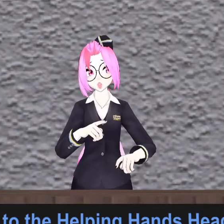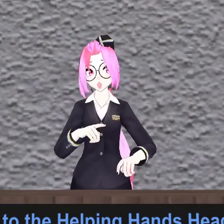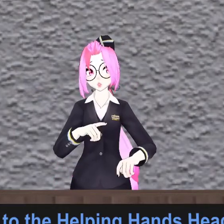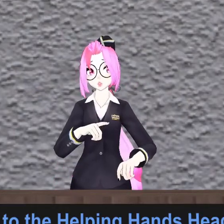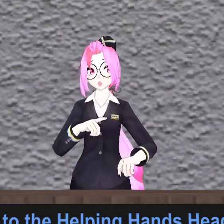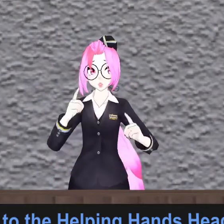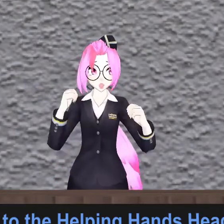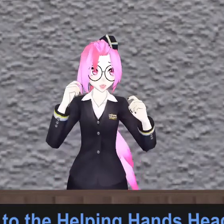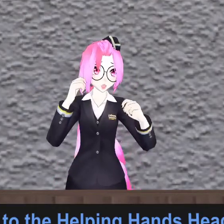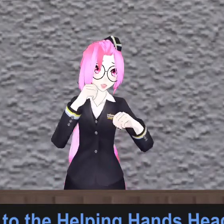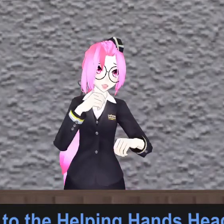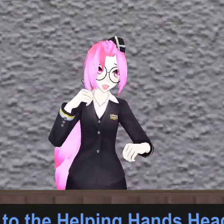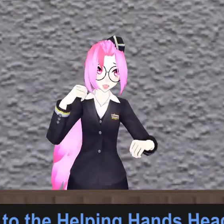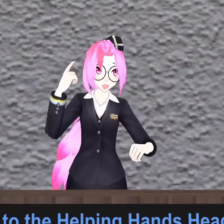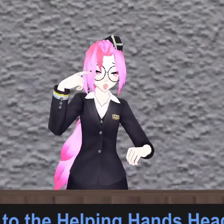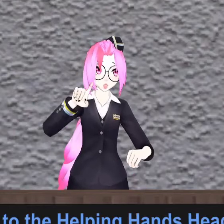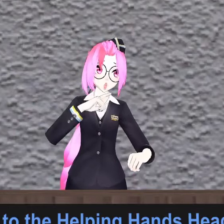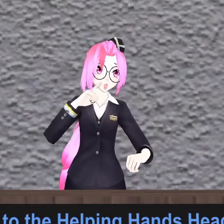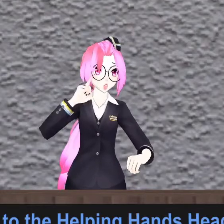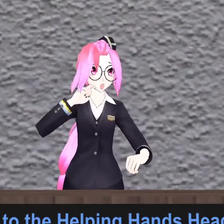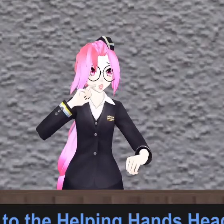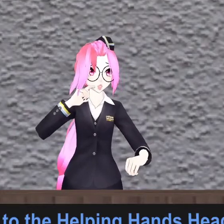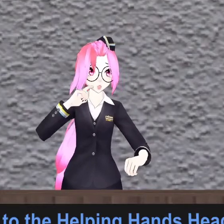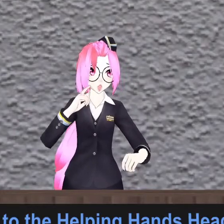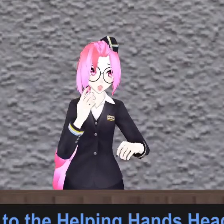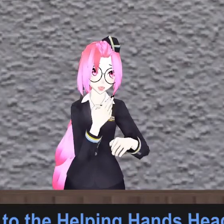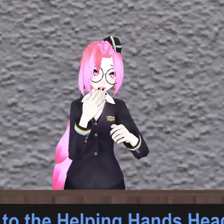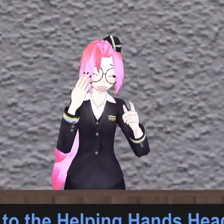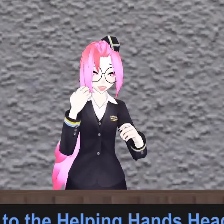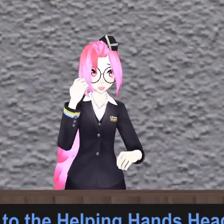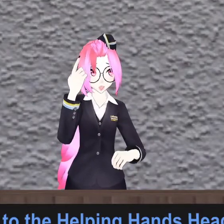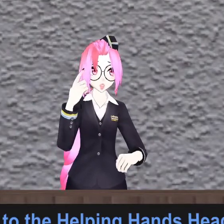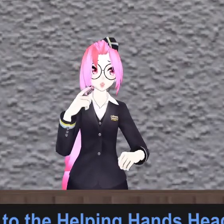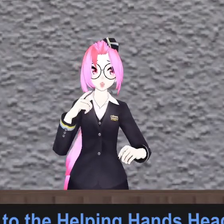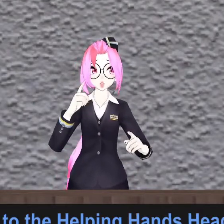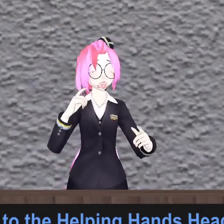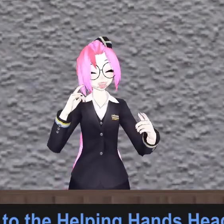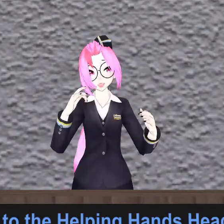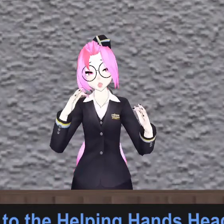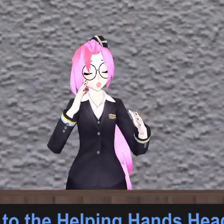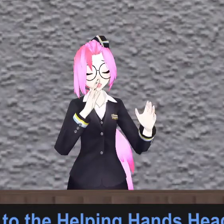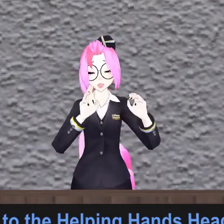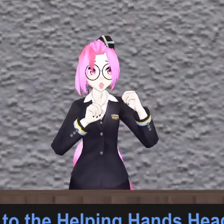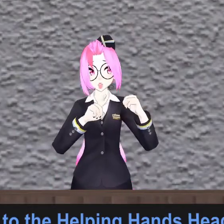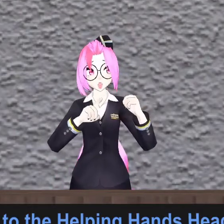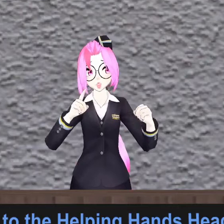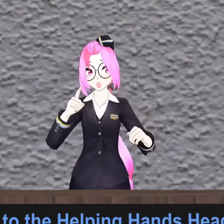very difficult and complicated for deaf users to understand. It's wordy. It's